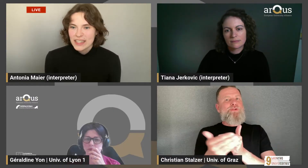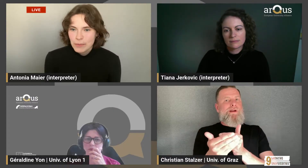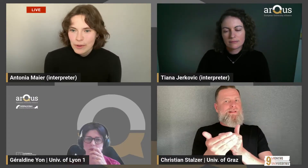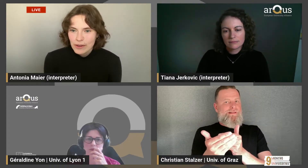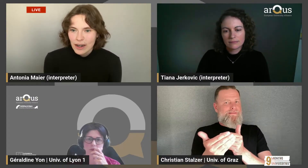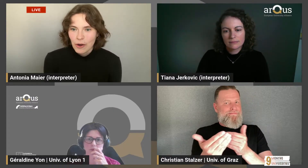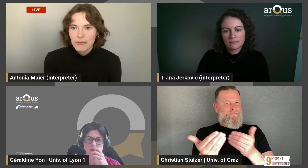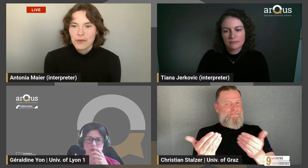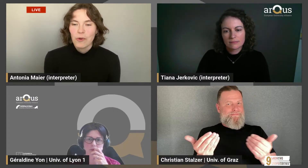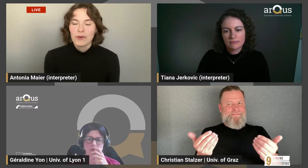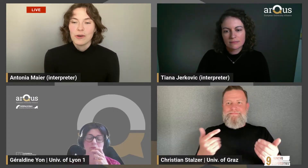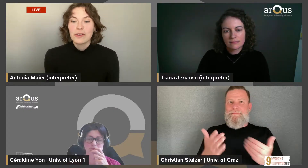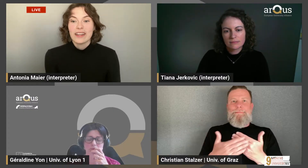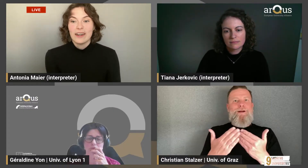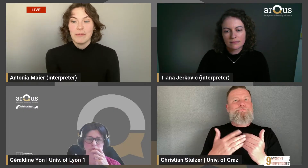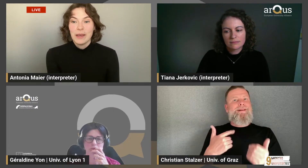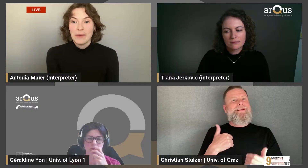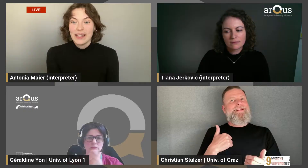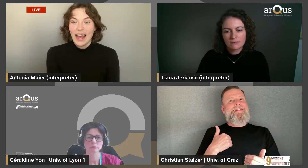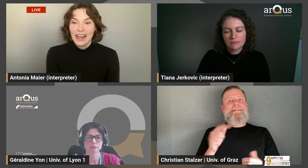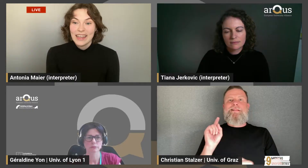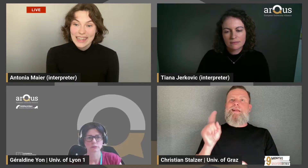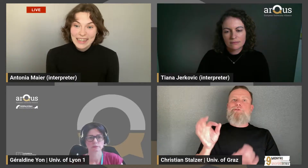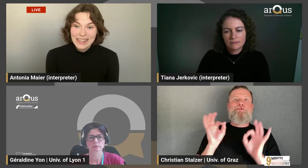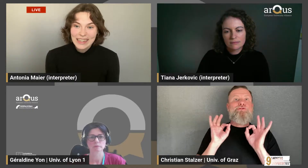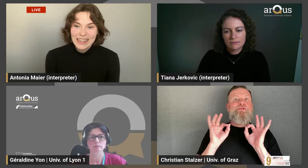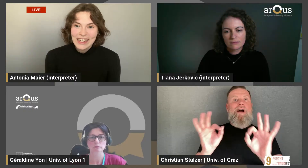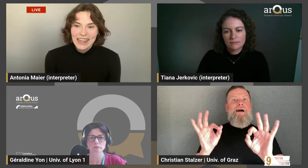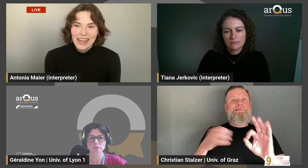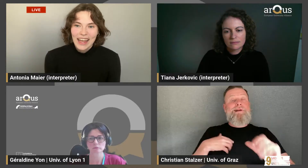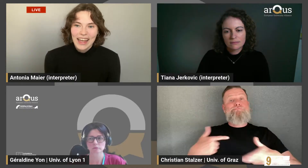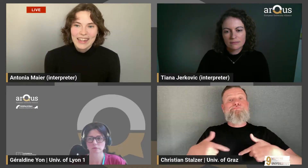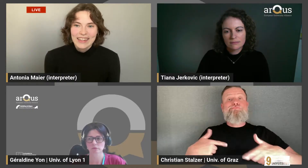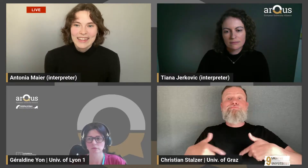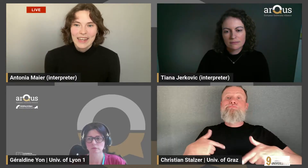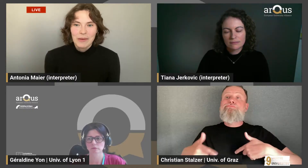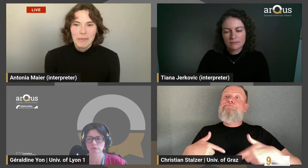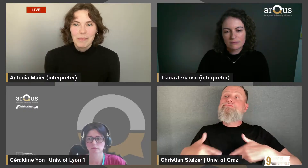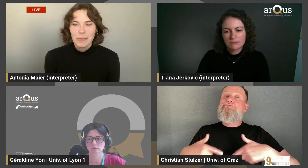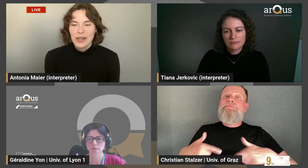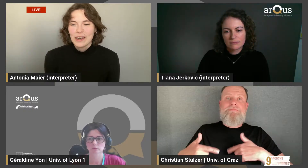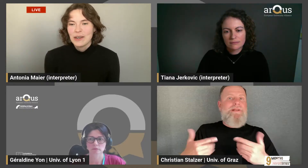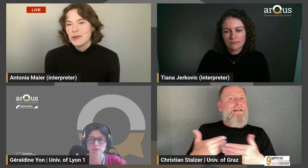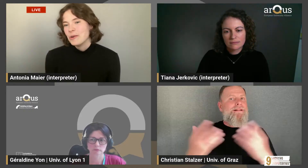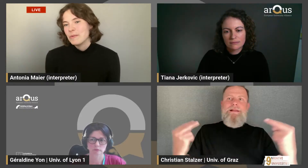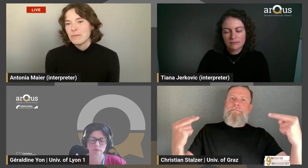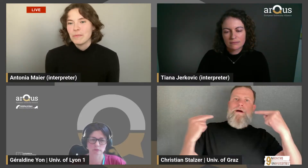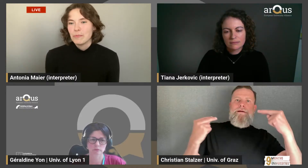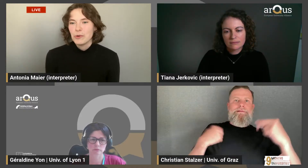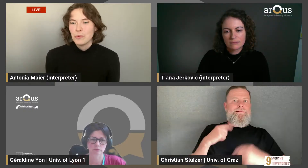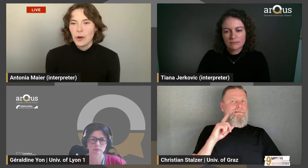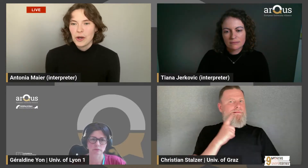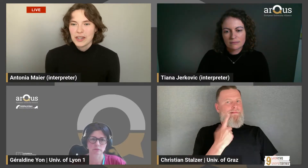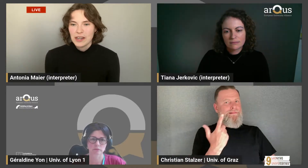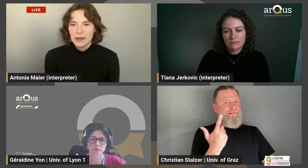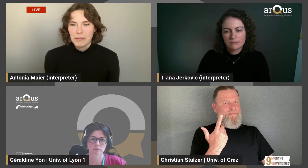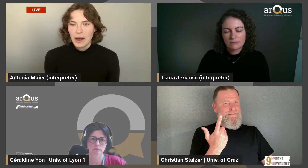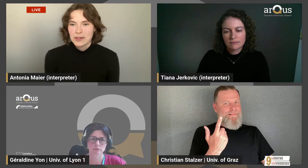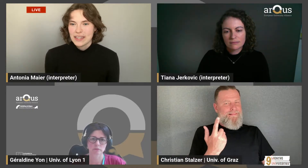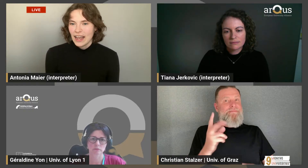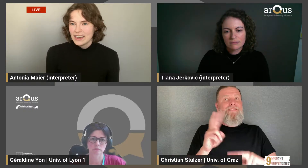not visible, are often overlooked, are maybe hidden. And when you